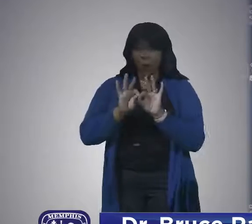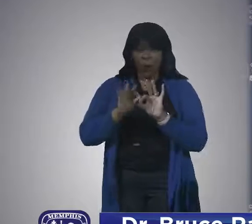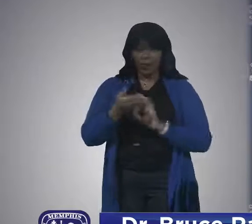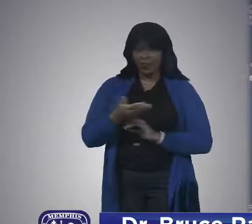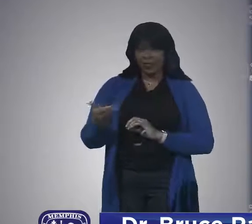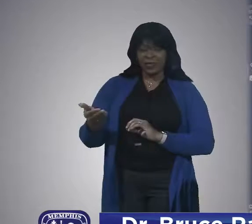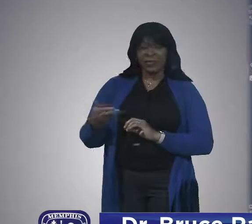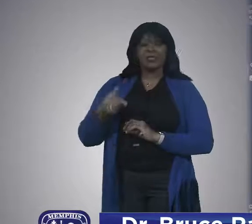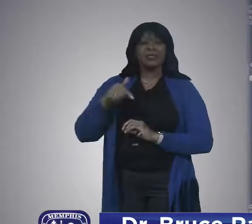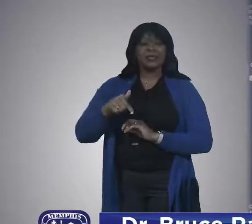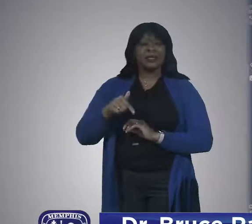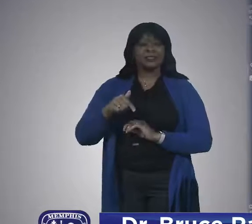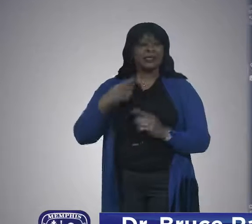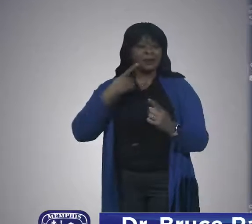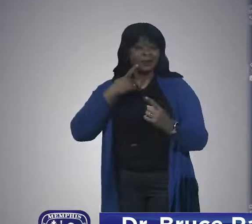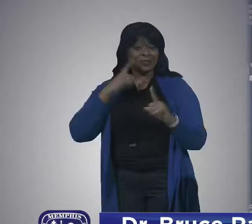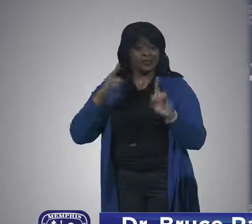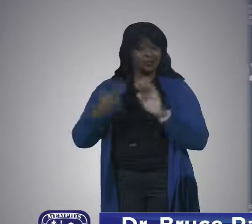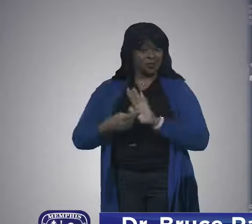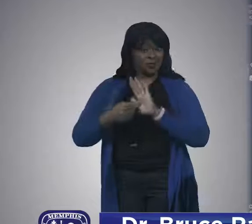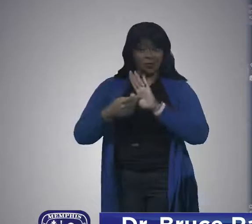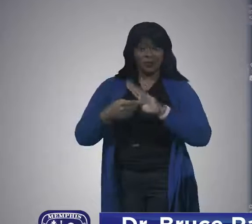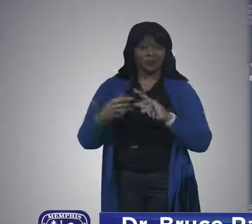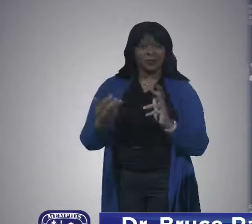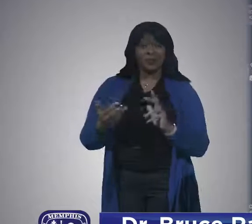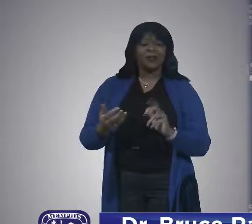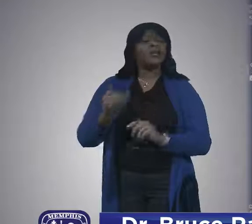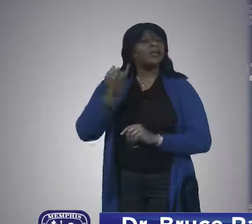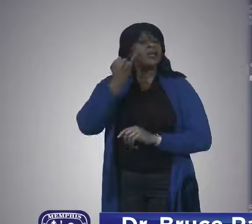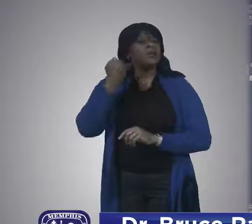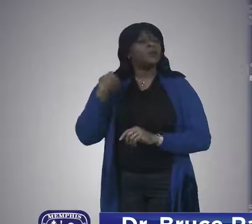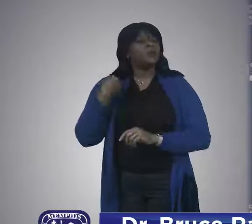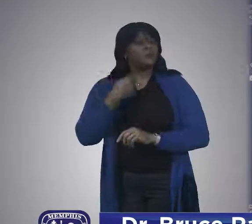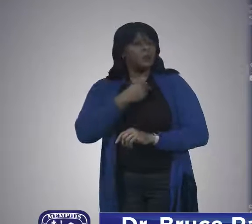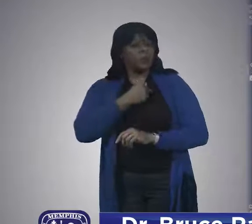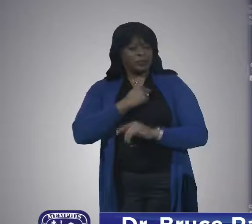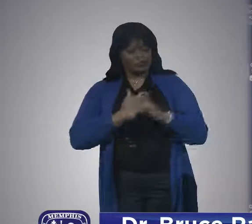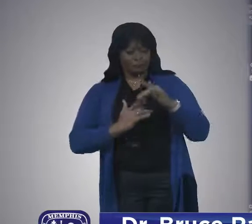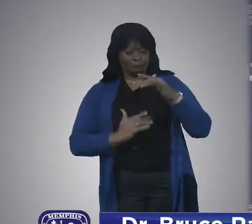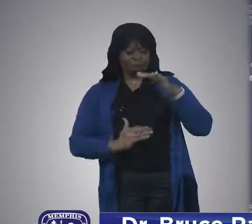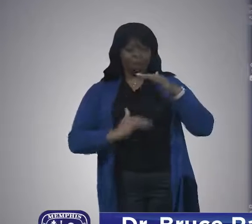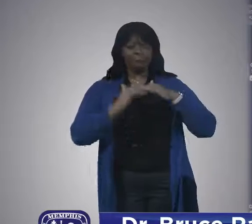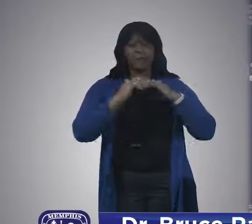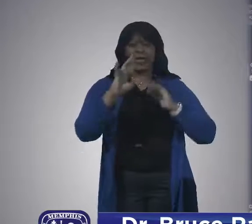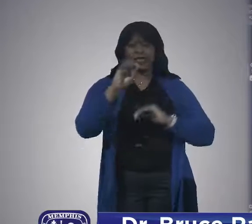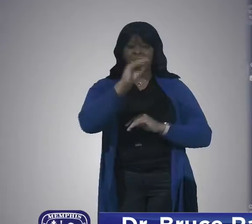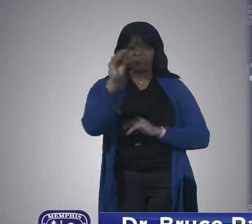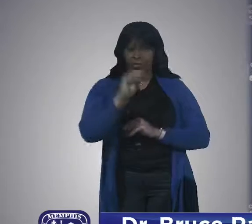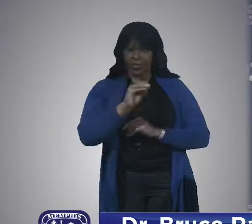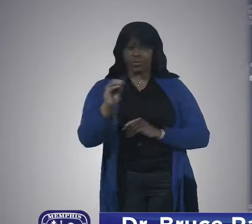that this achievement brings out is that if we're going to get to 70%